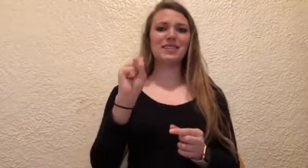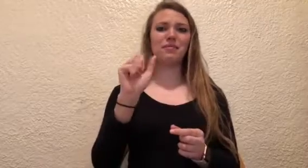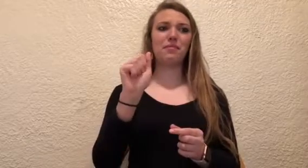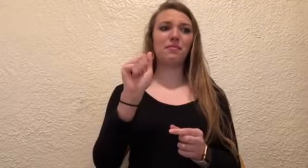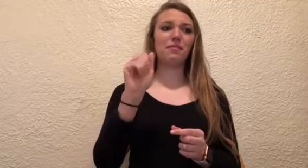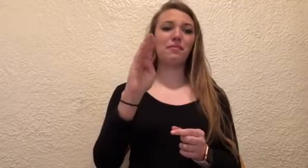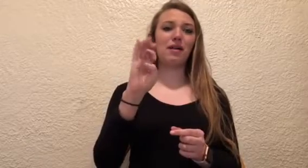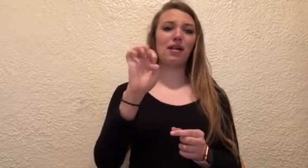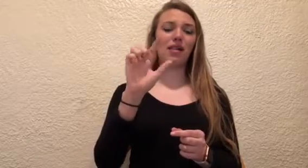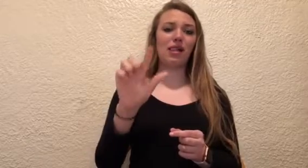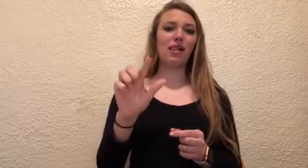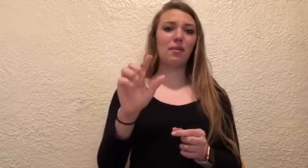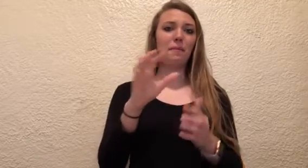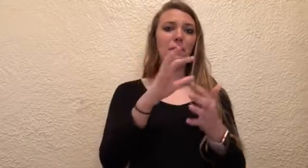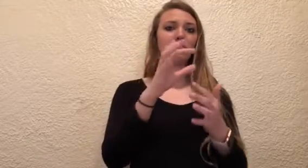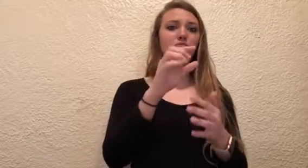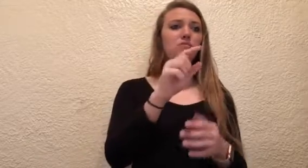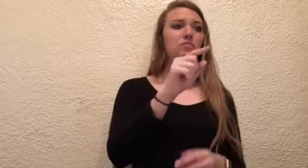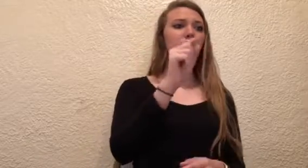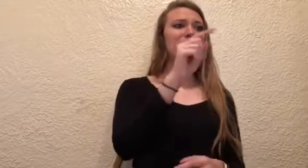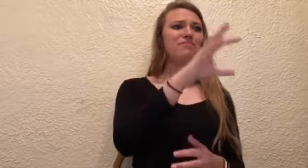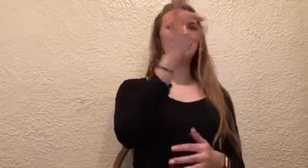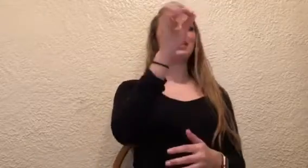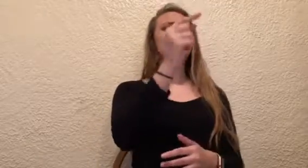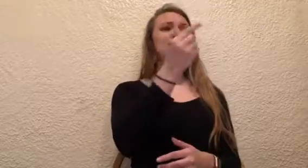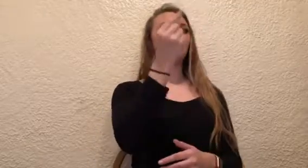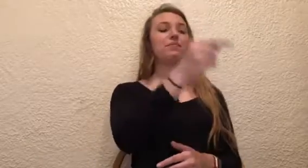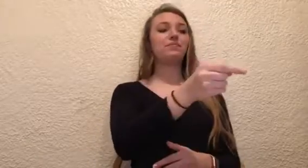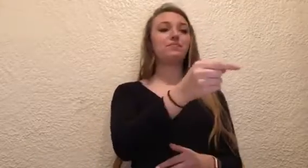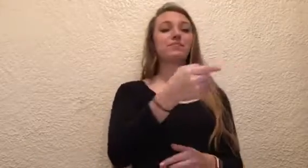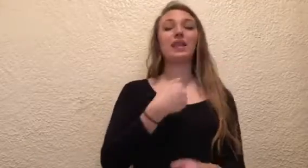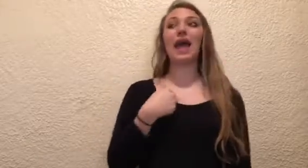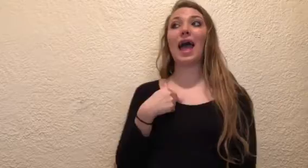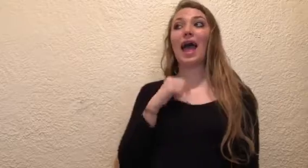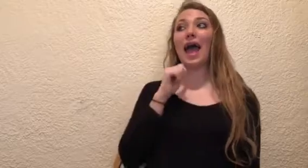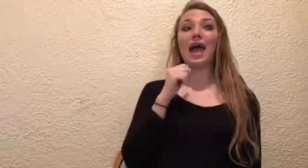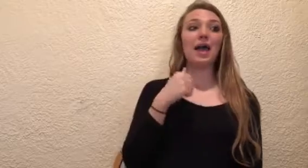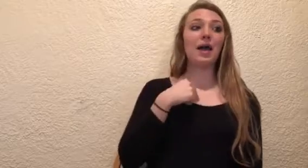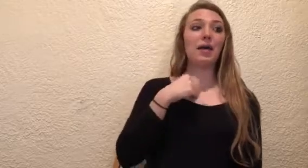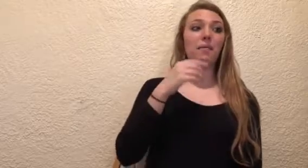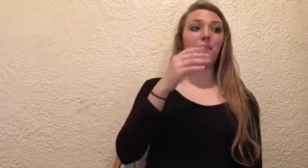Do you agree with Isabel? I don't agree with Isabel because